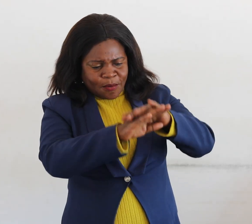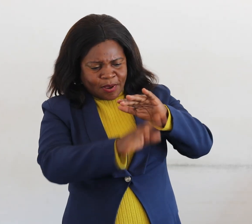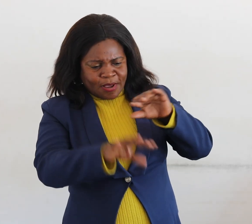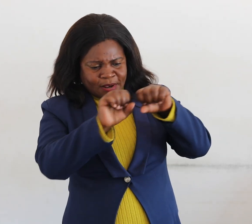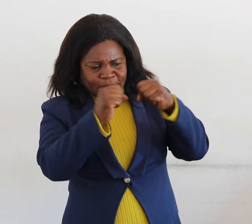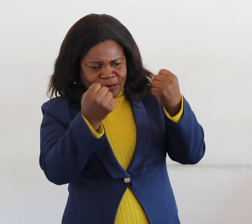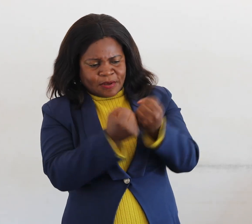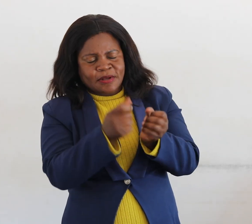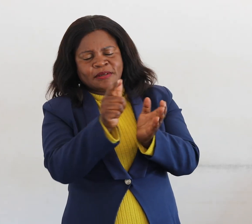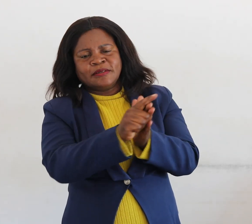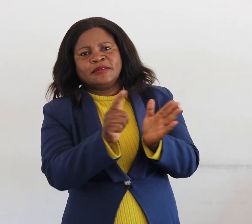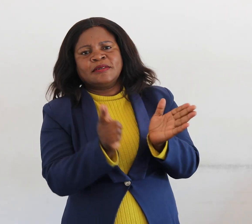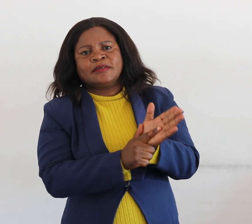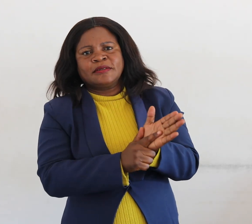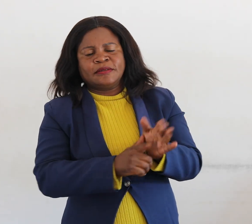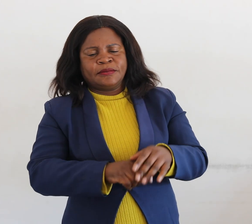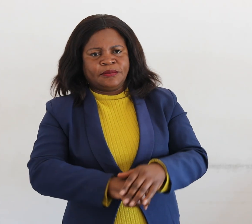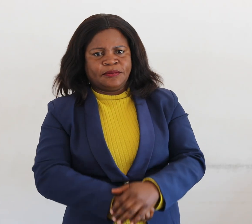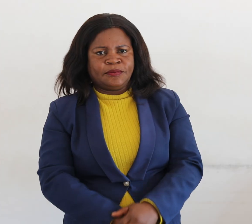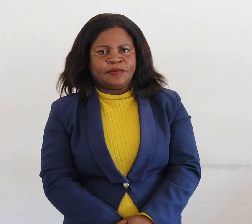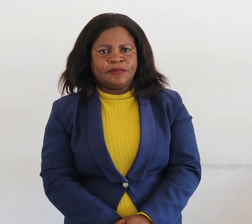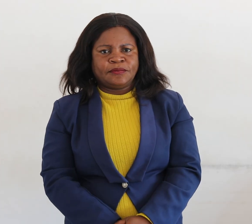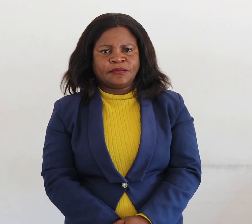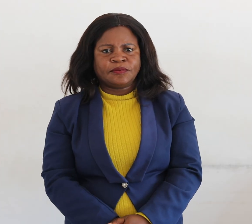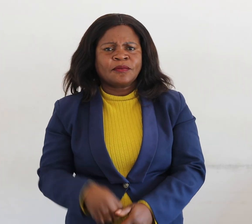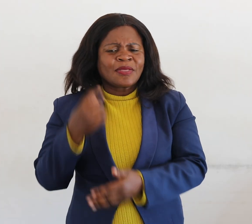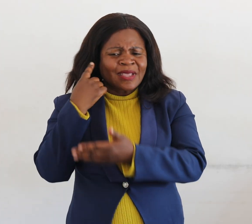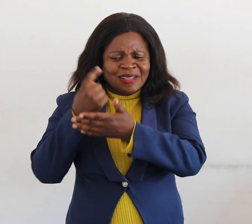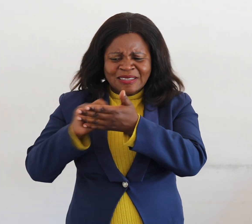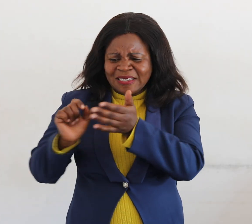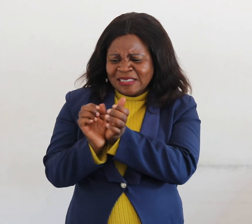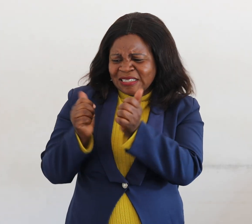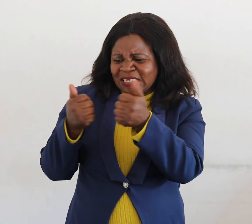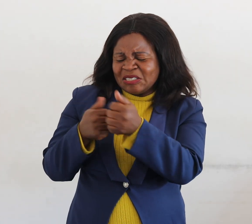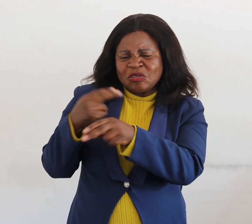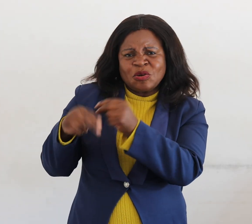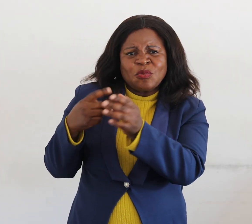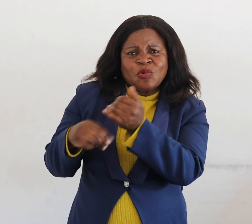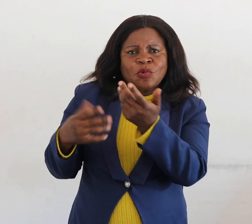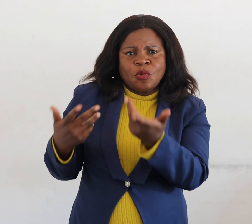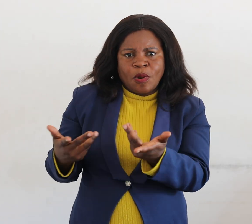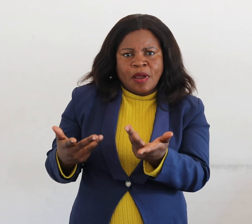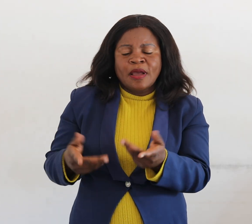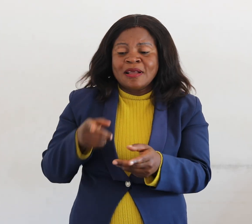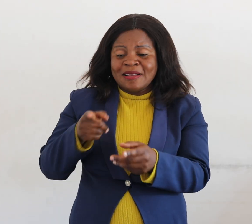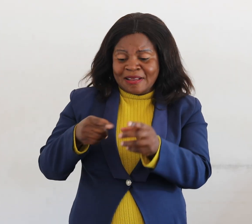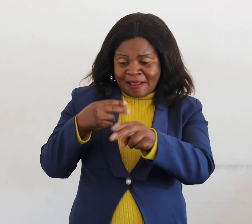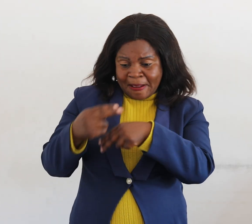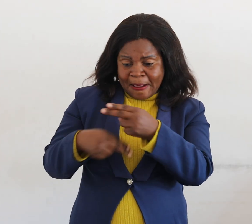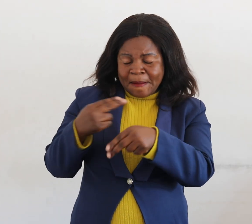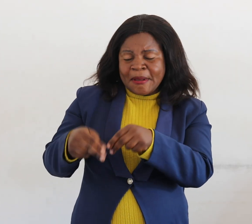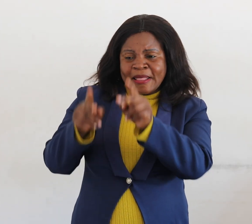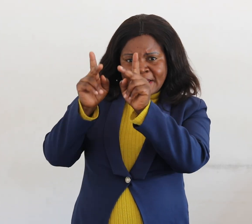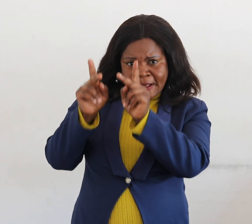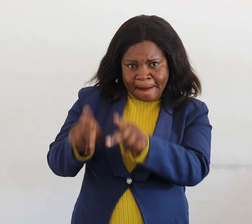Act. A Secretary General means a person recognized as Secretary